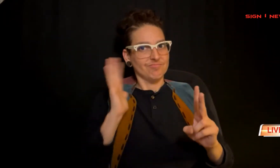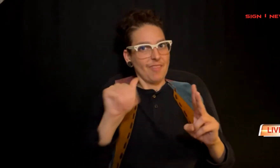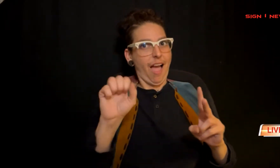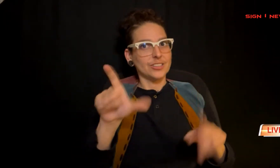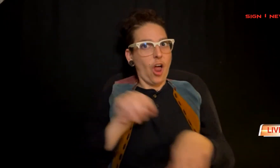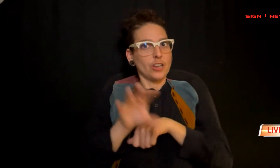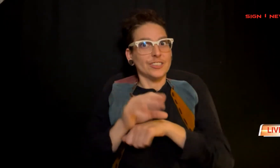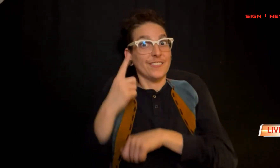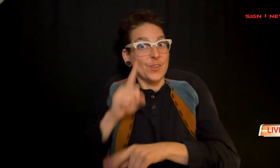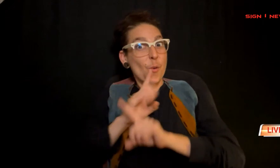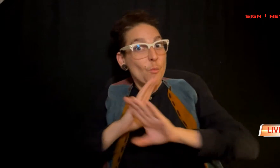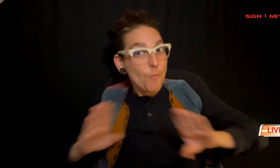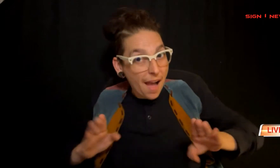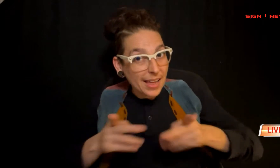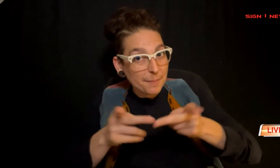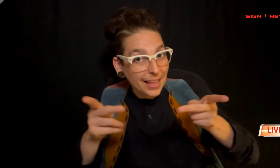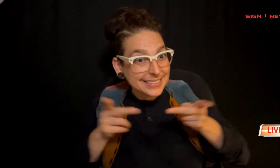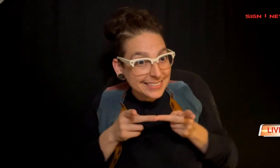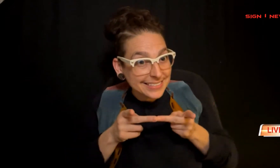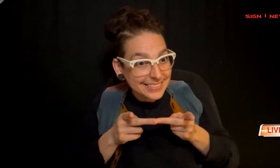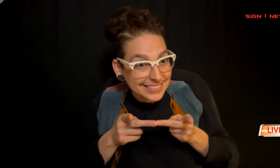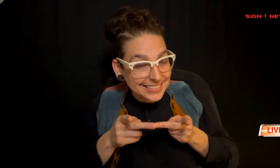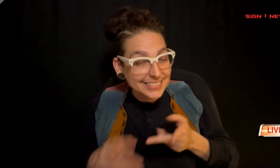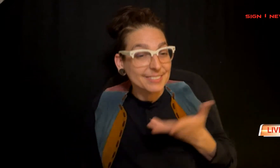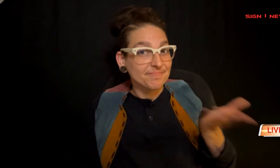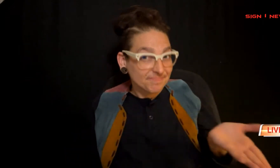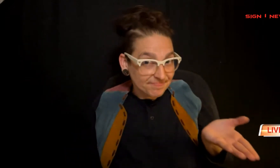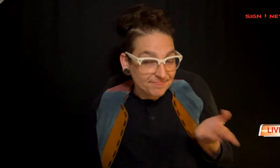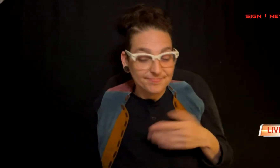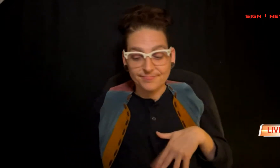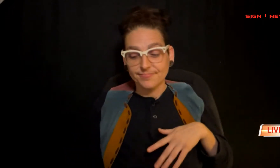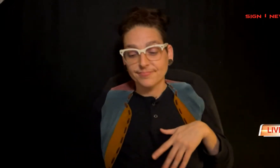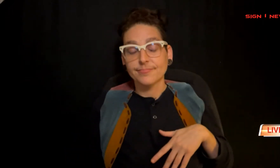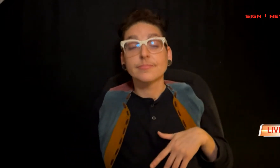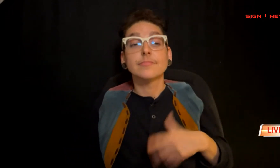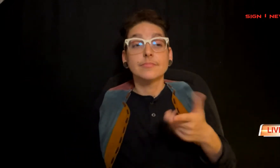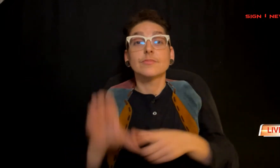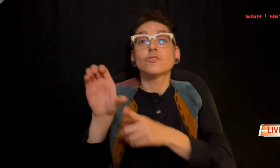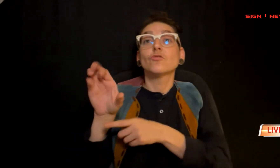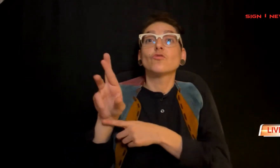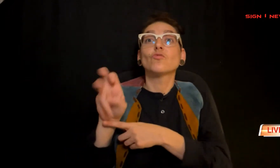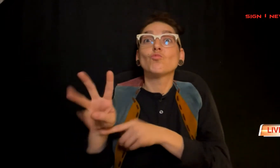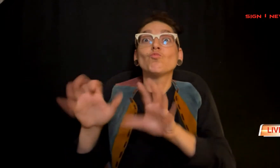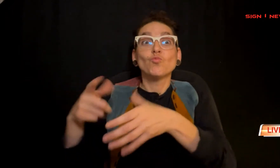fact, one of them was the ASL consultant for Quiet Place.